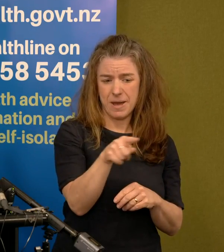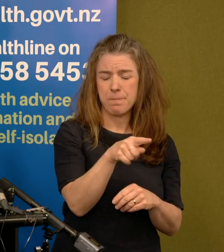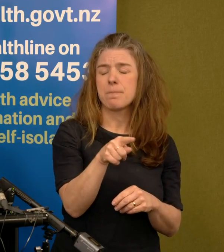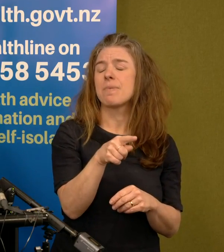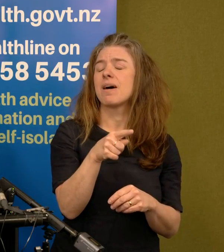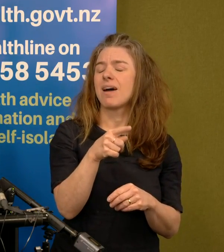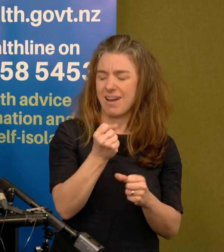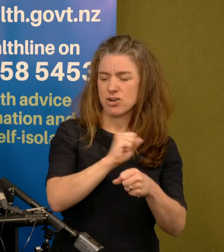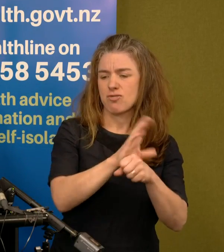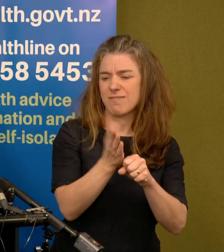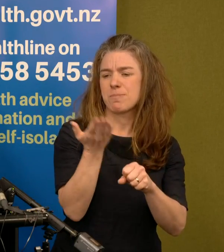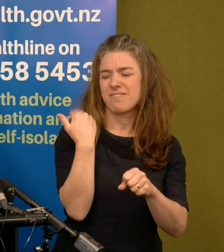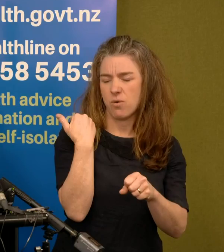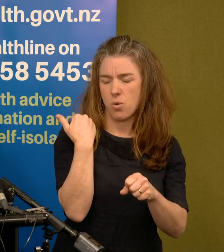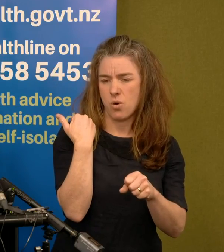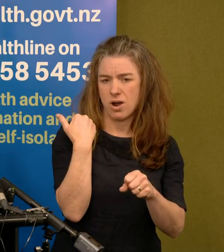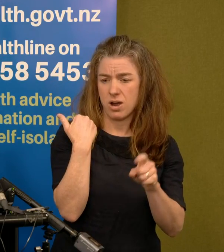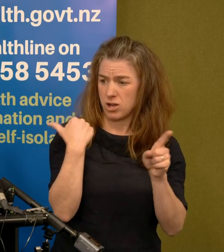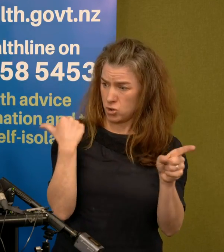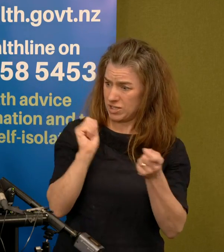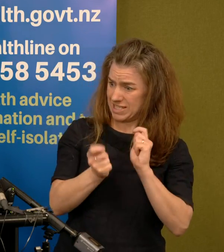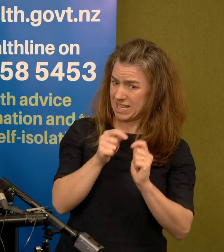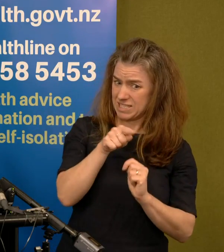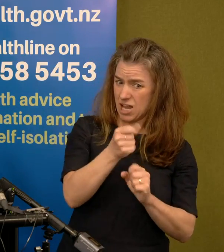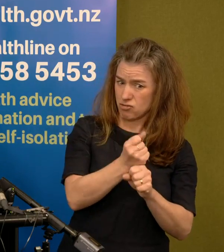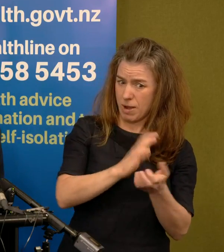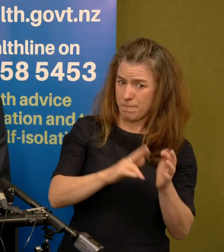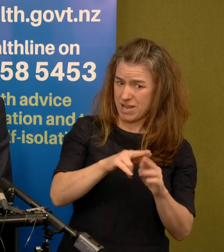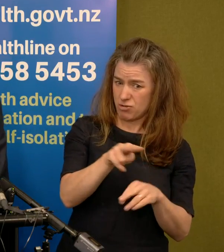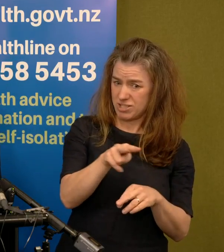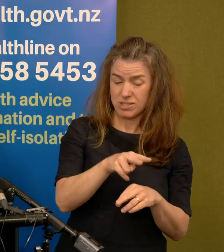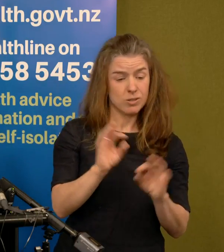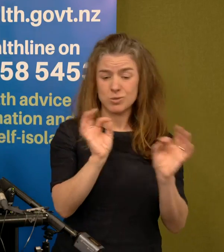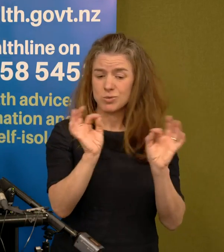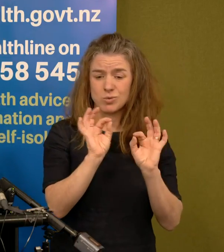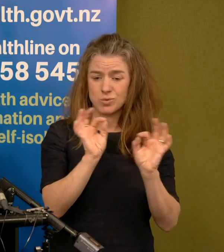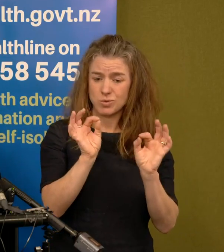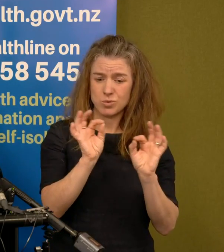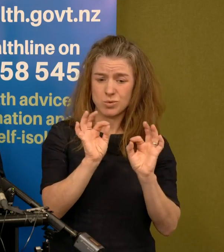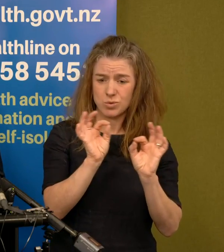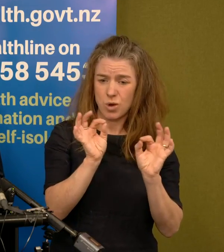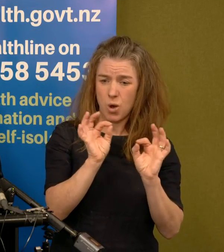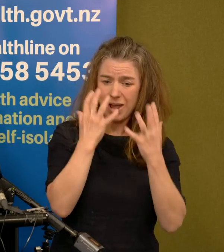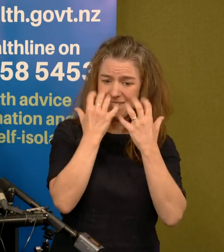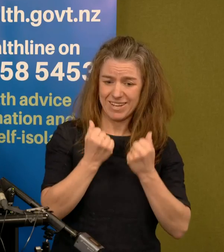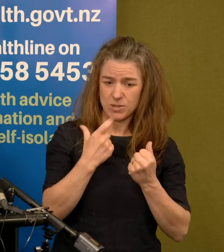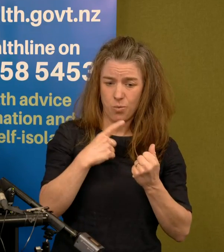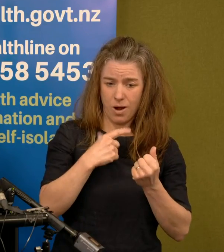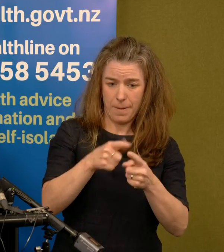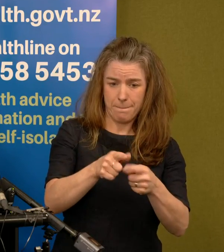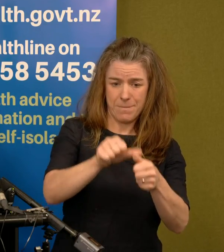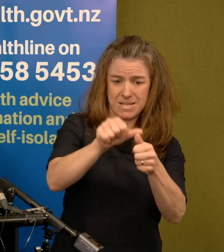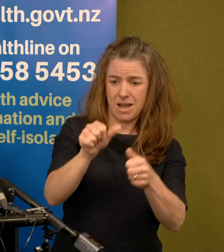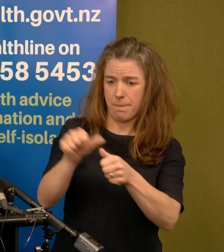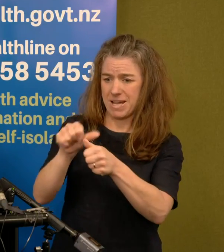Indeed, they have, yes. And you've tested, just to clarify, you've tested for that, so they... No, there's no indication to test. The only other family member that has been